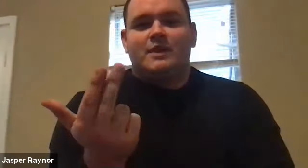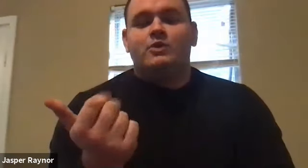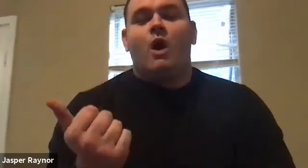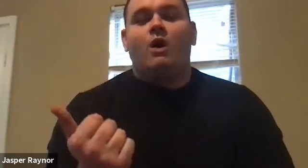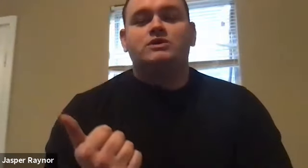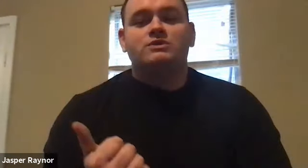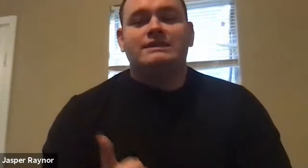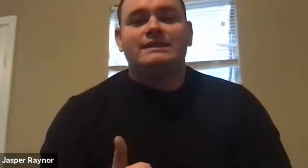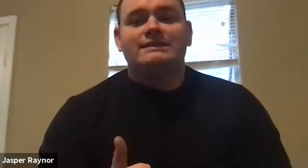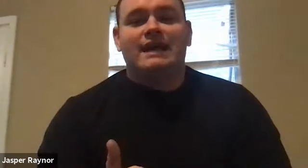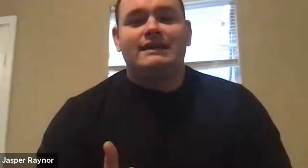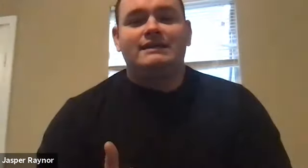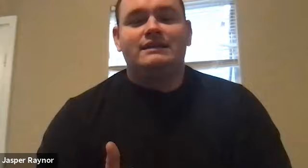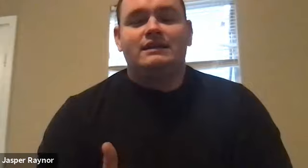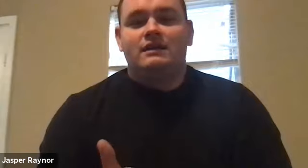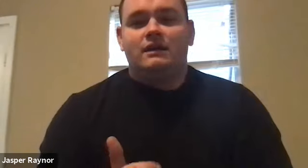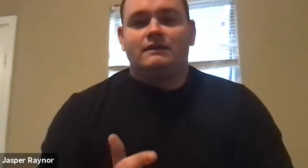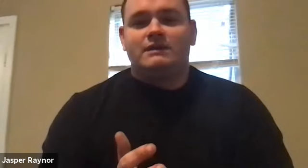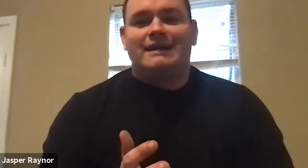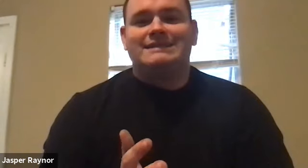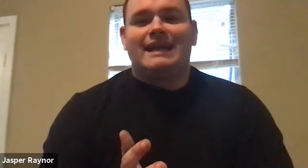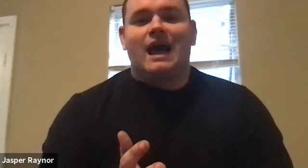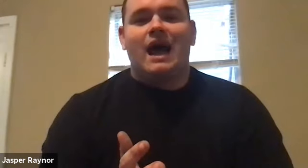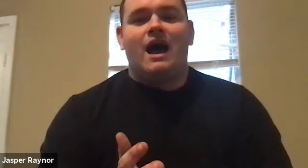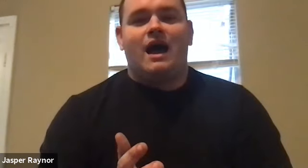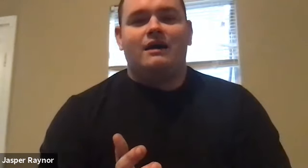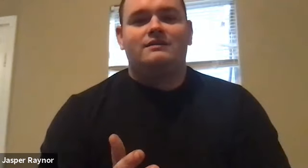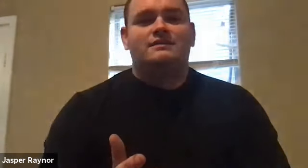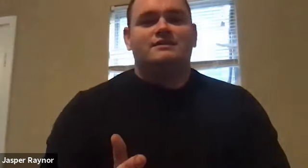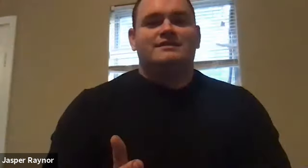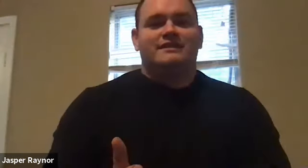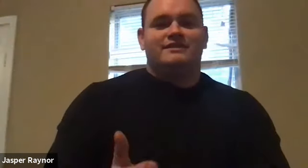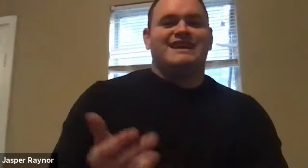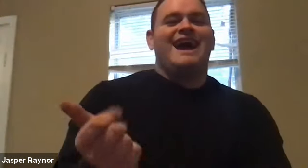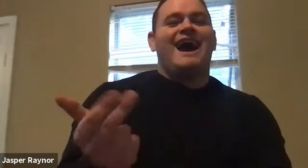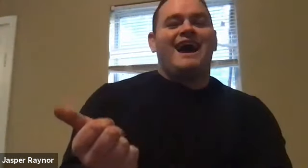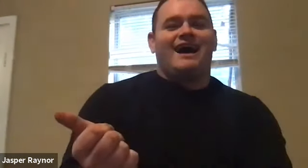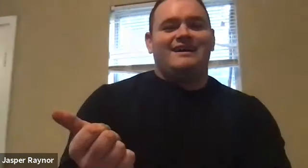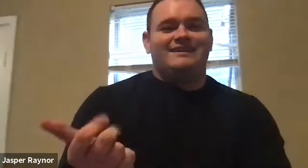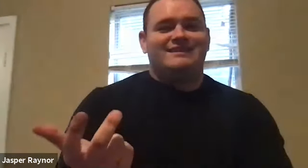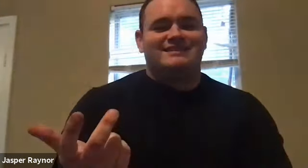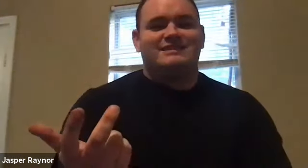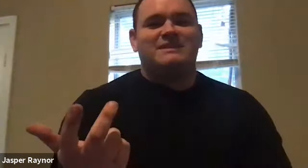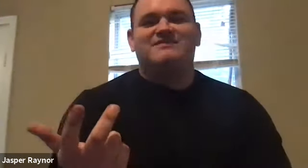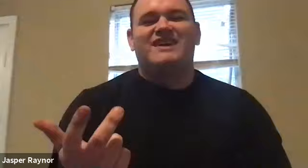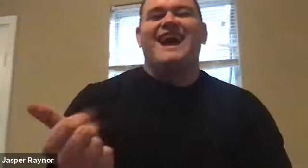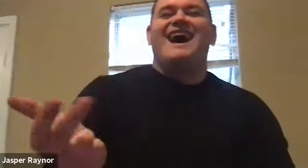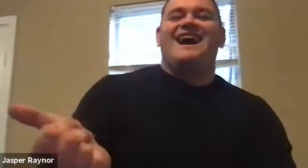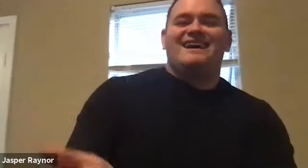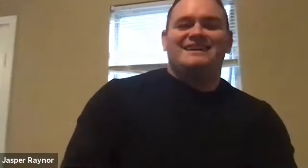You will also see this sign of somebody saying ha ha. They're saying ha ha. Something's funny. Ha ha.